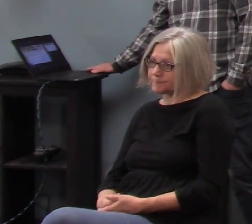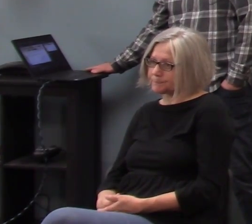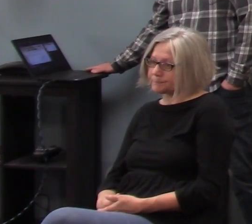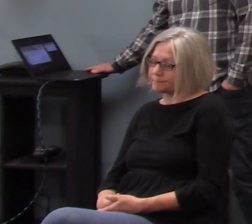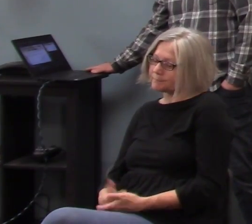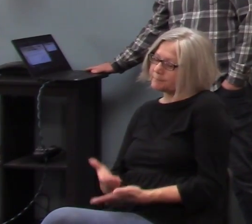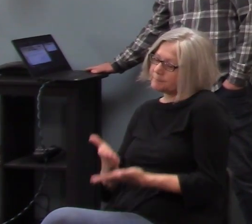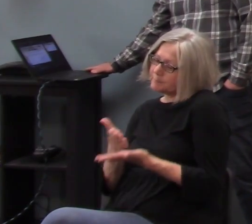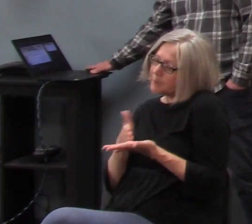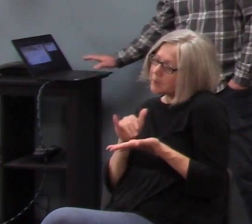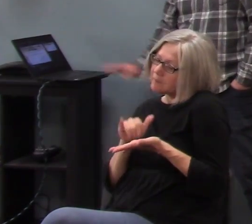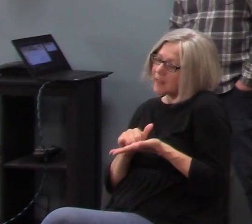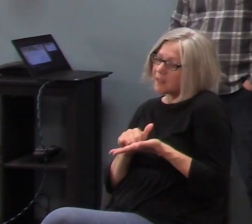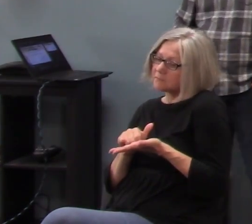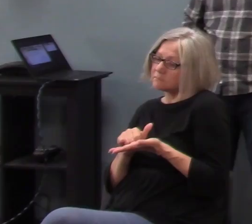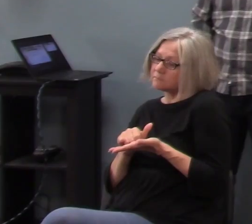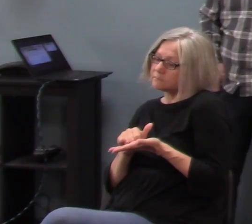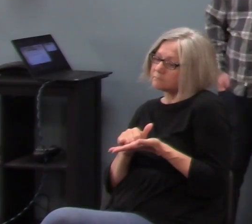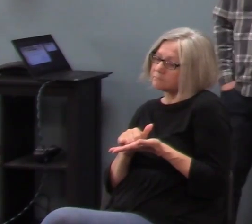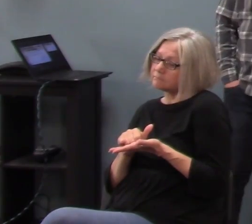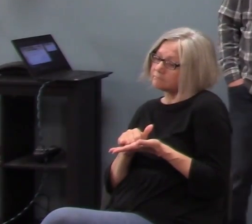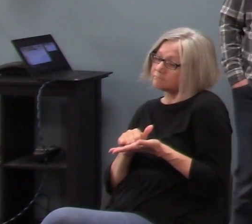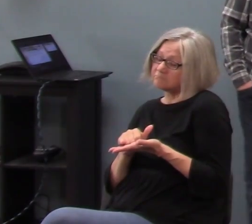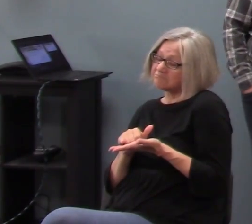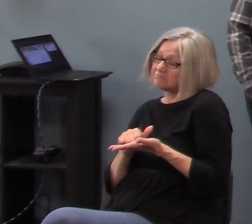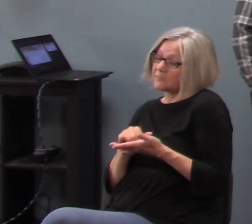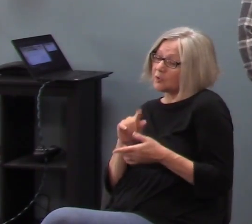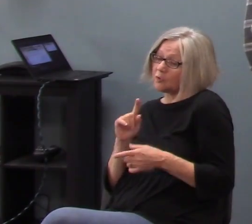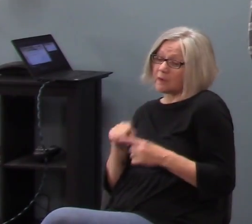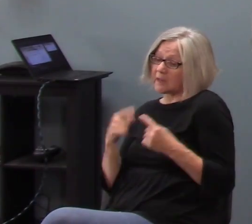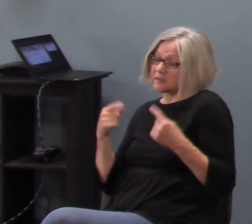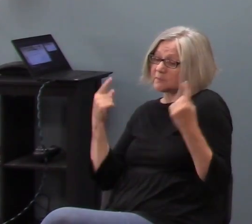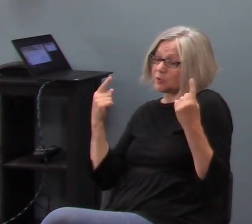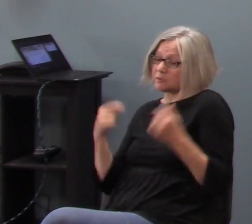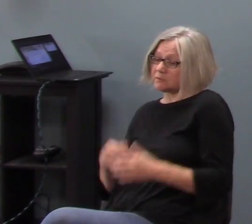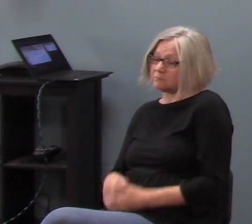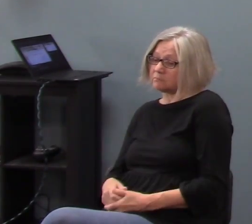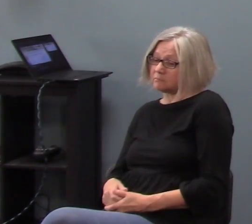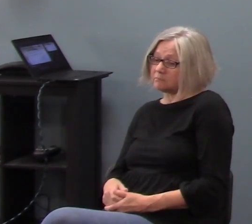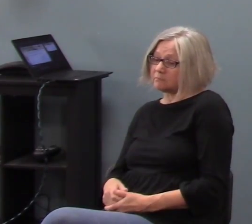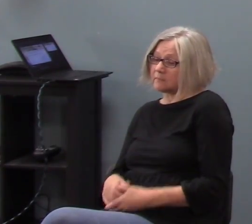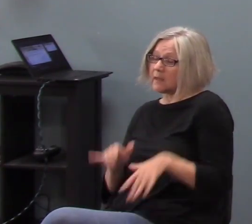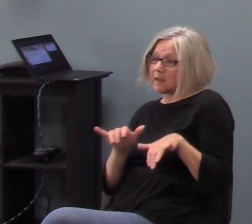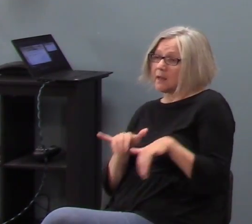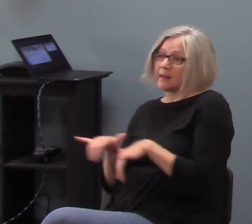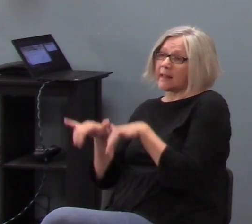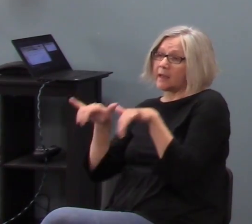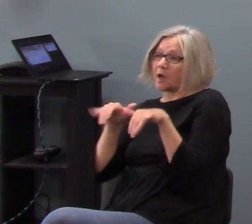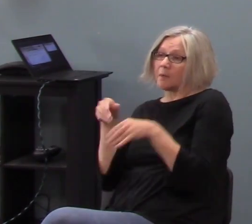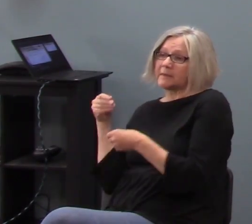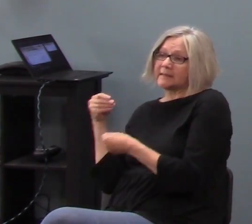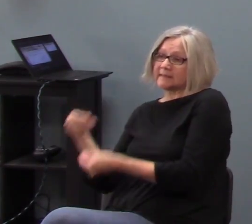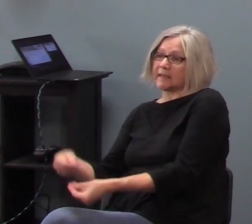Parts of it are undisputed and consistent. For example, common descent.